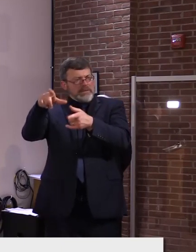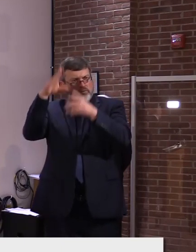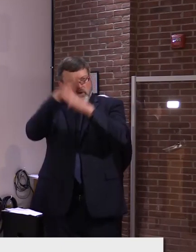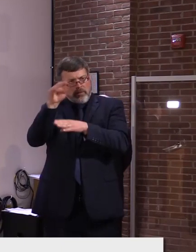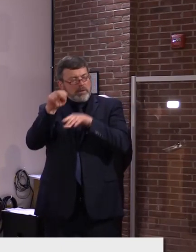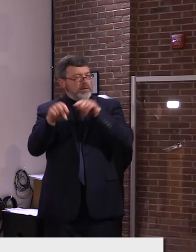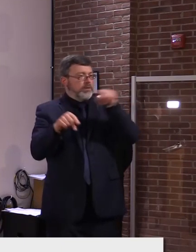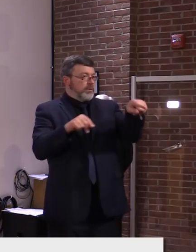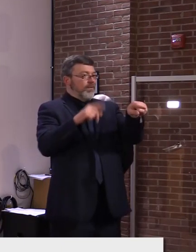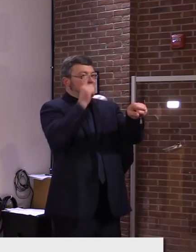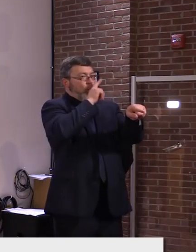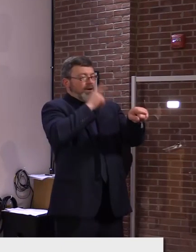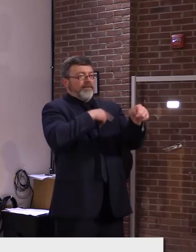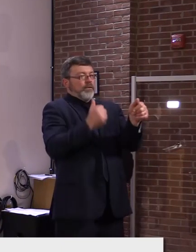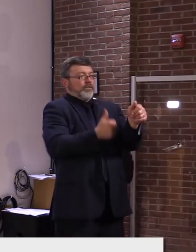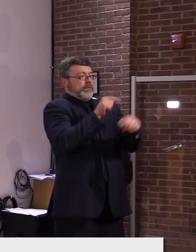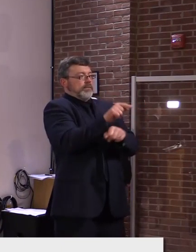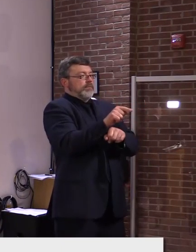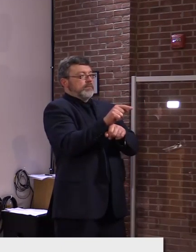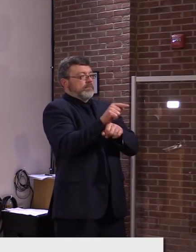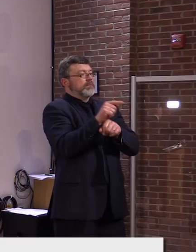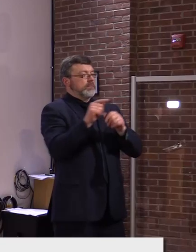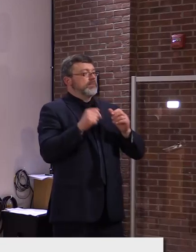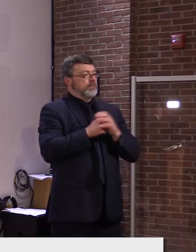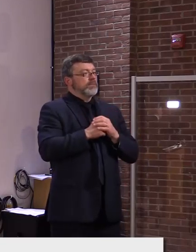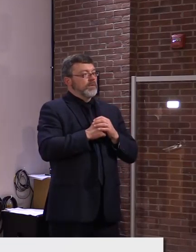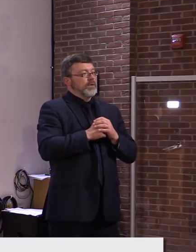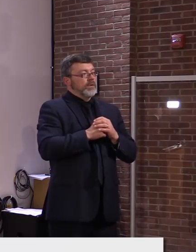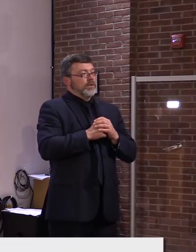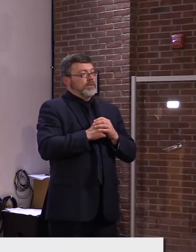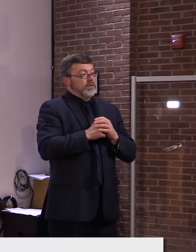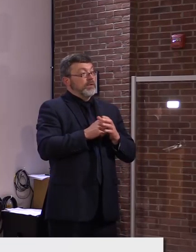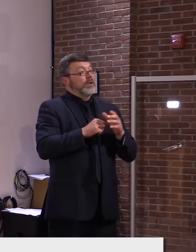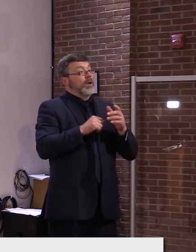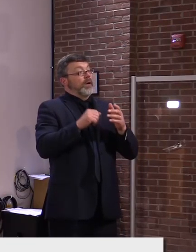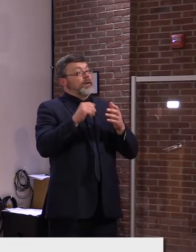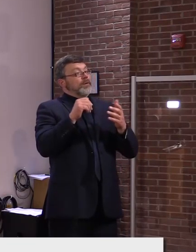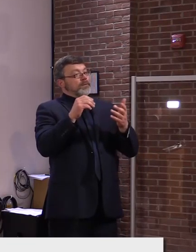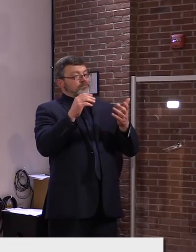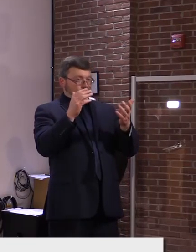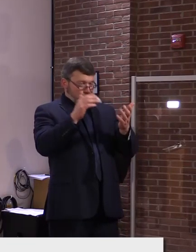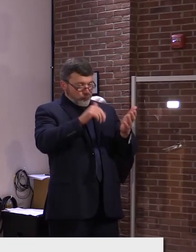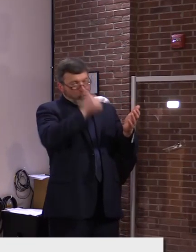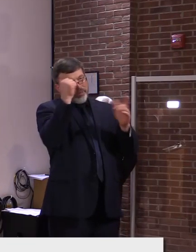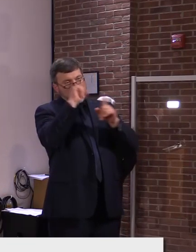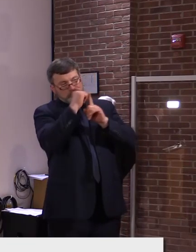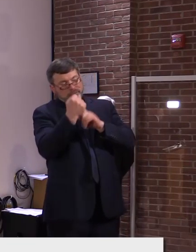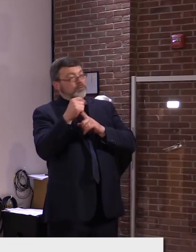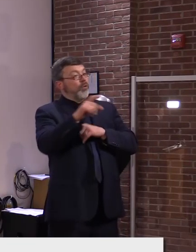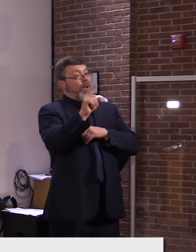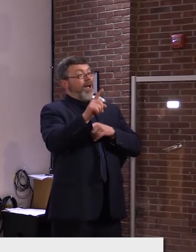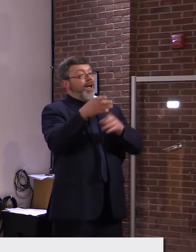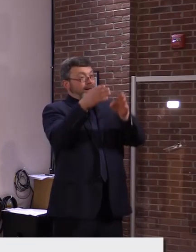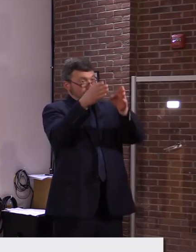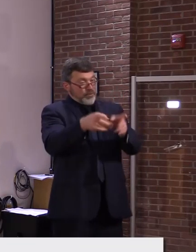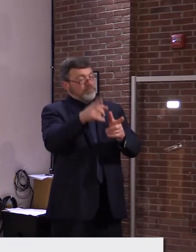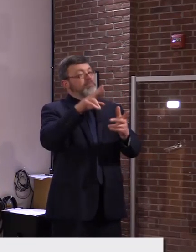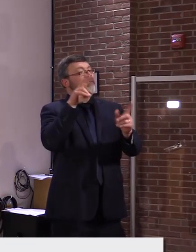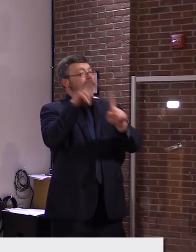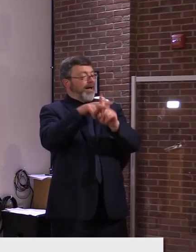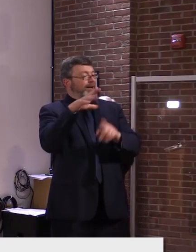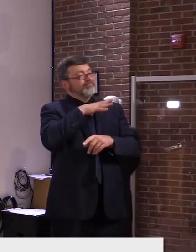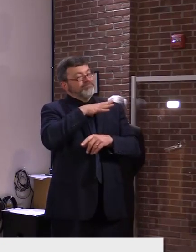So to the question today about if it's been identified clearly as